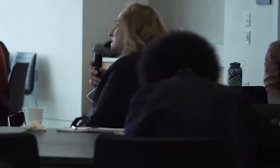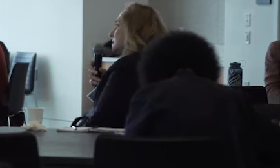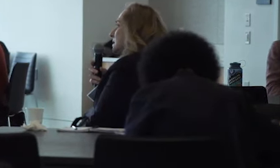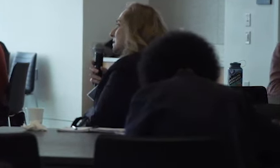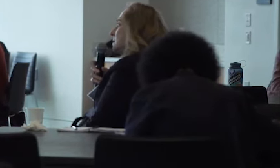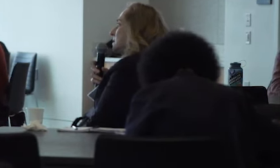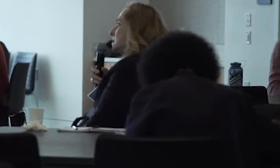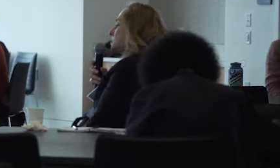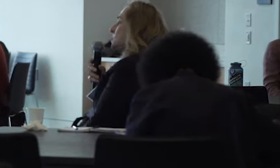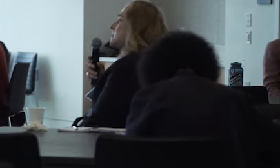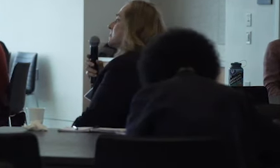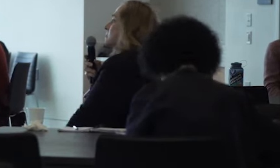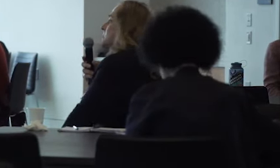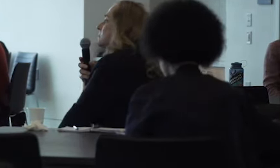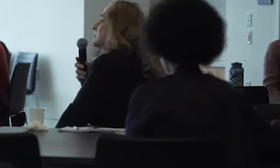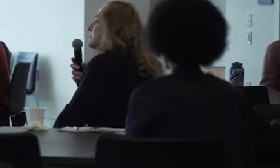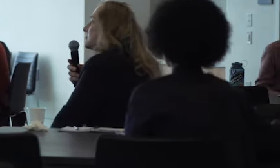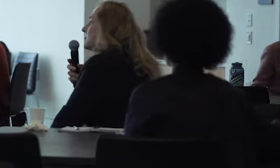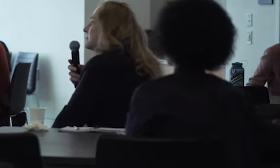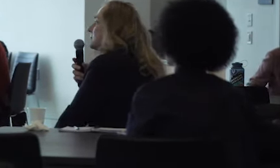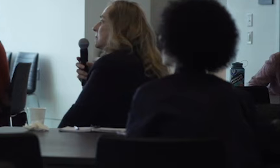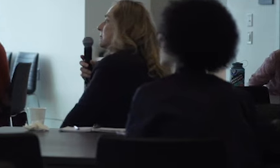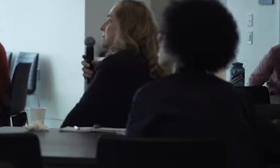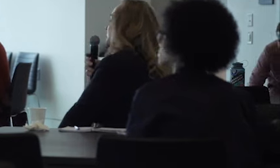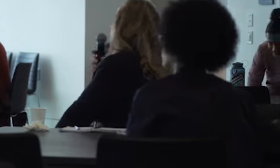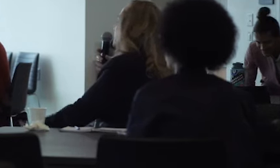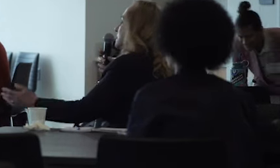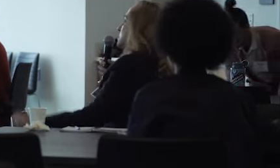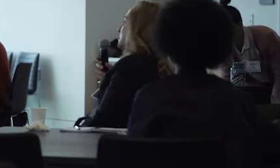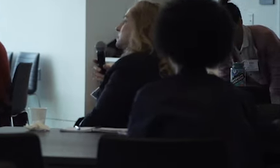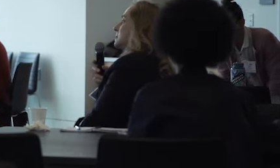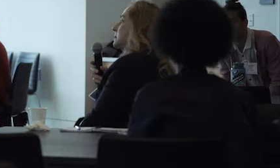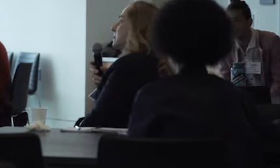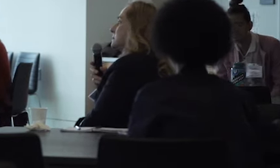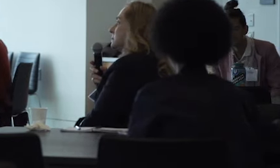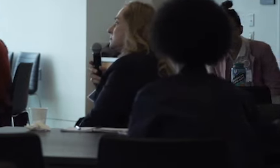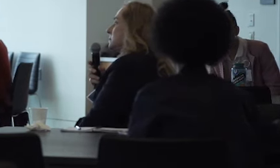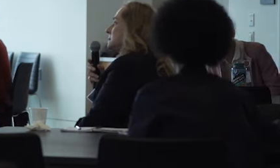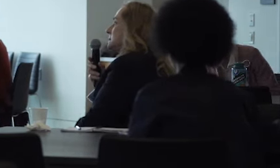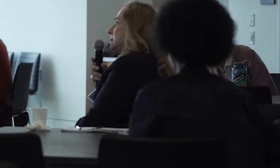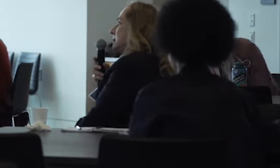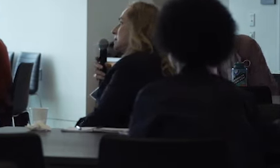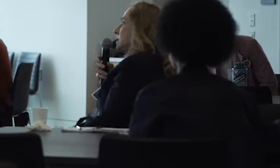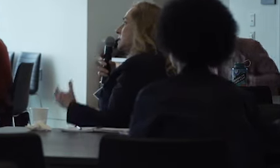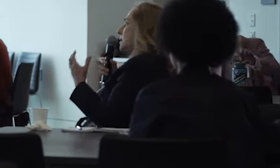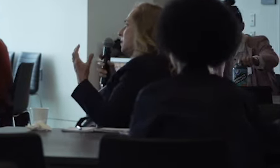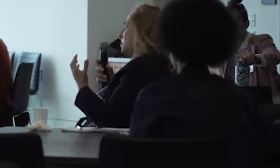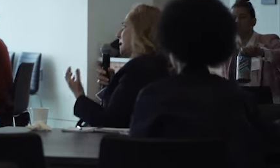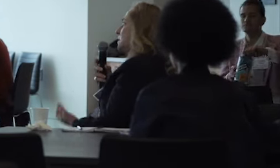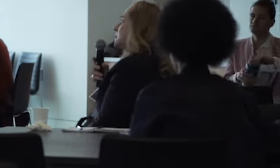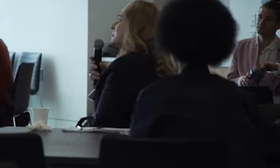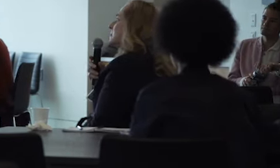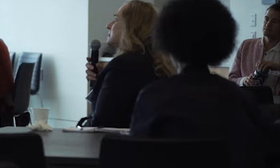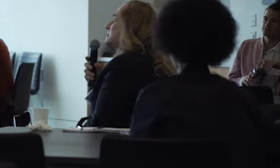huge percentage, you know, in the Bay Area. As I mentioned yesterday, just the cars are enormous. So I think a